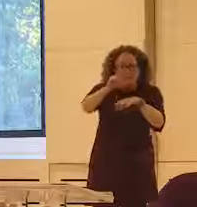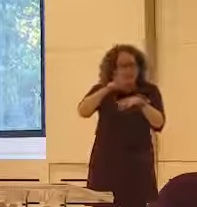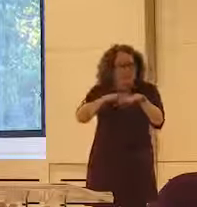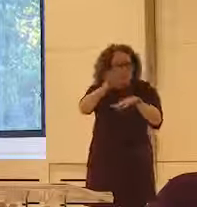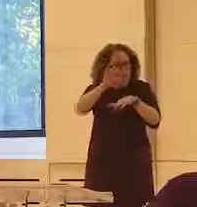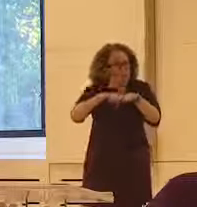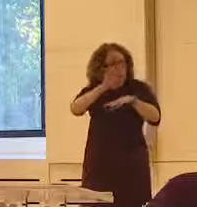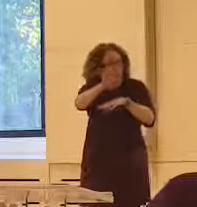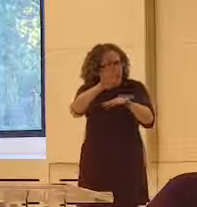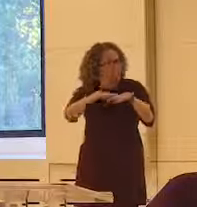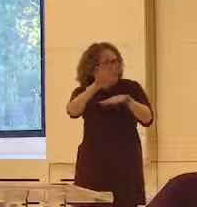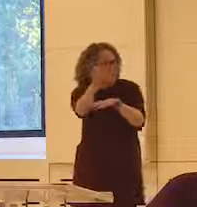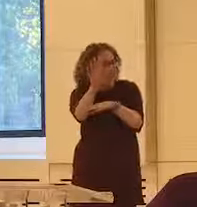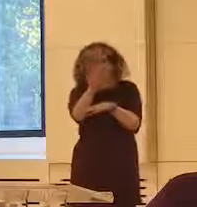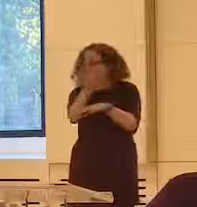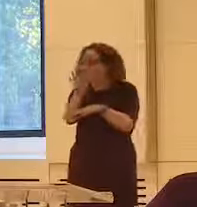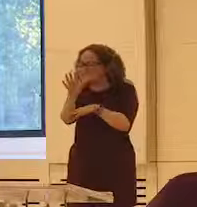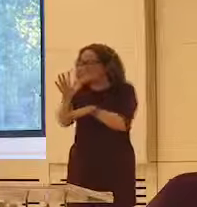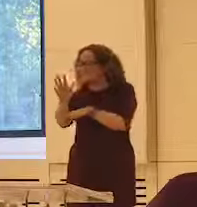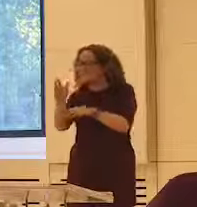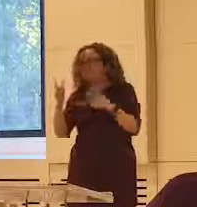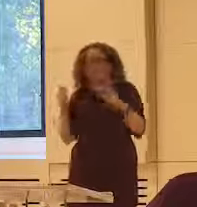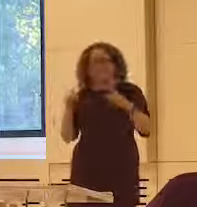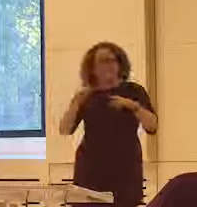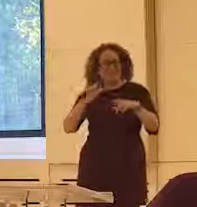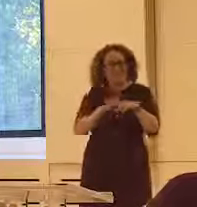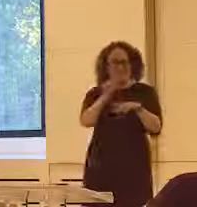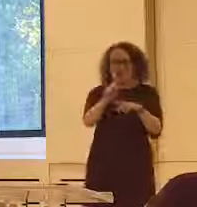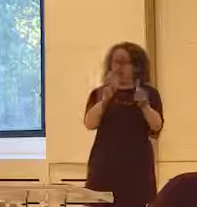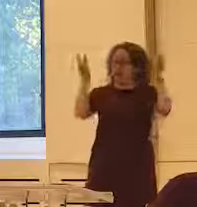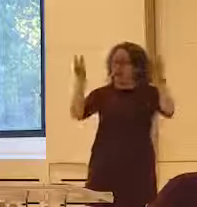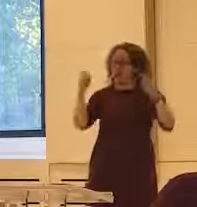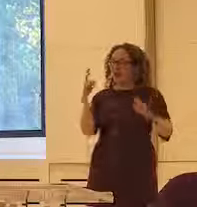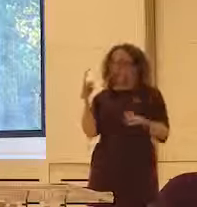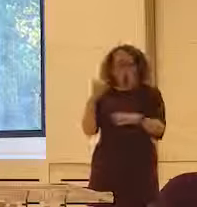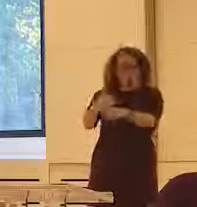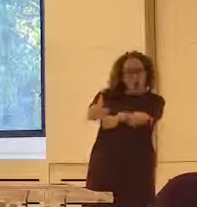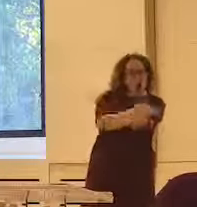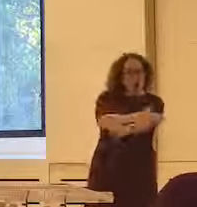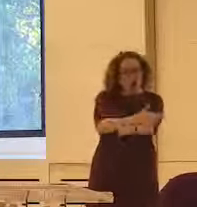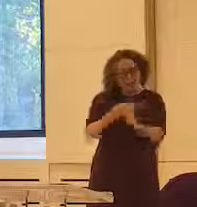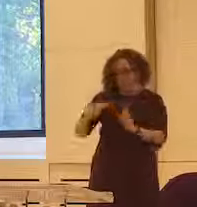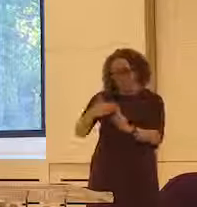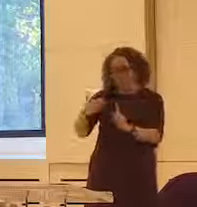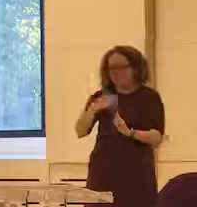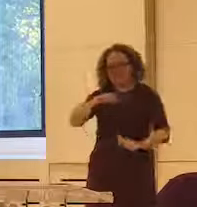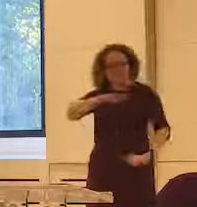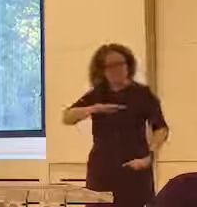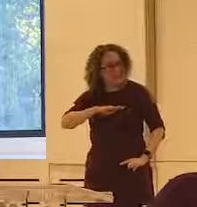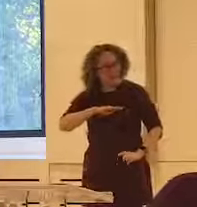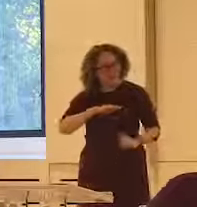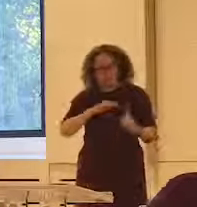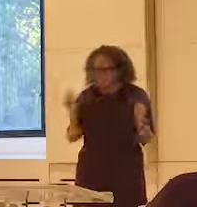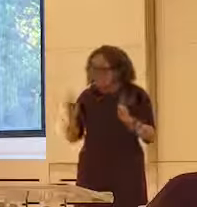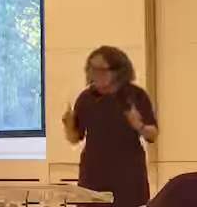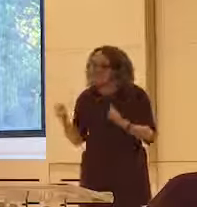It's like step 2, step 3, step 4, all steps are come. So step 1 is early diagnosis, early